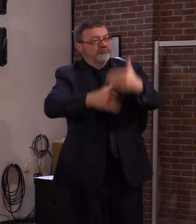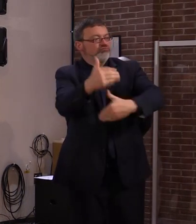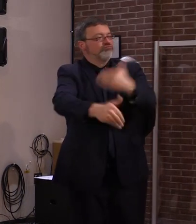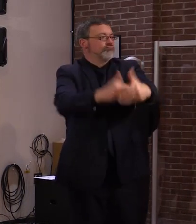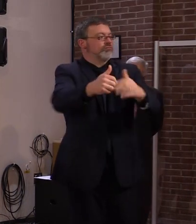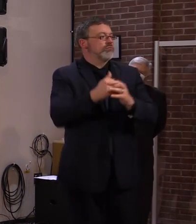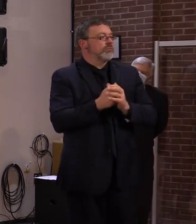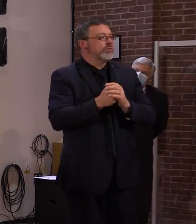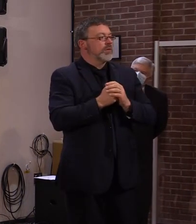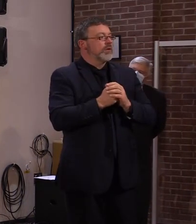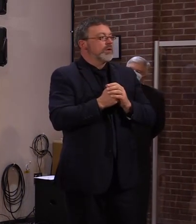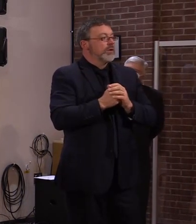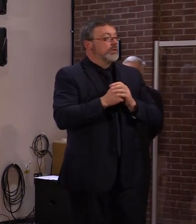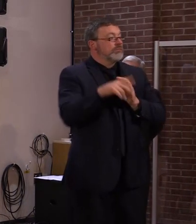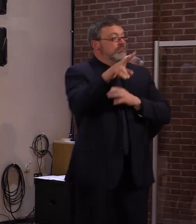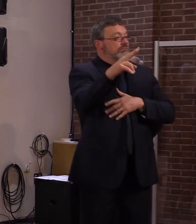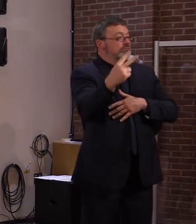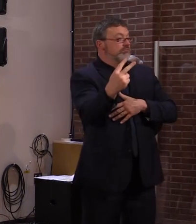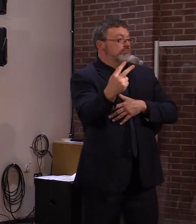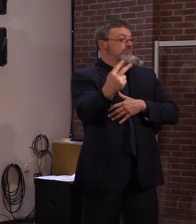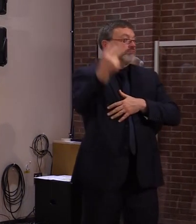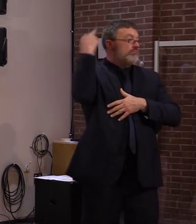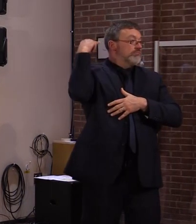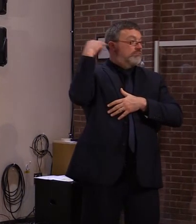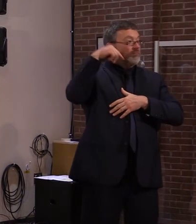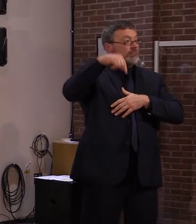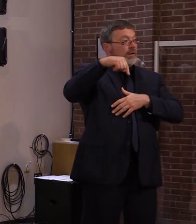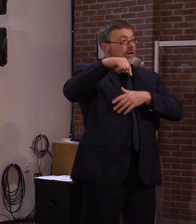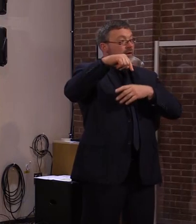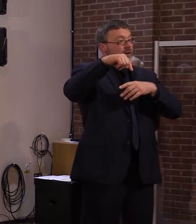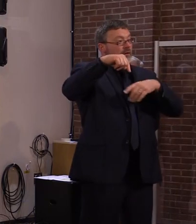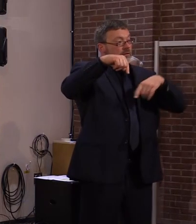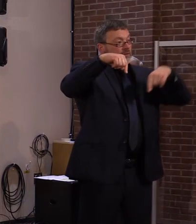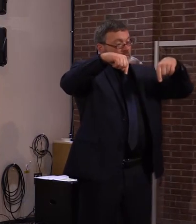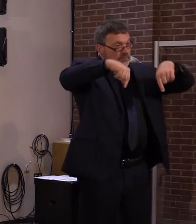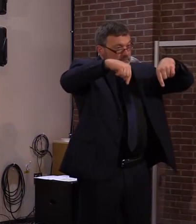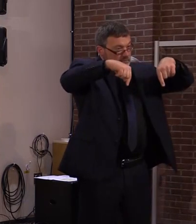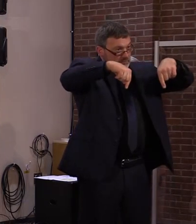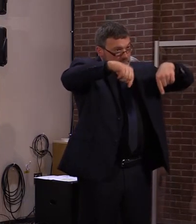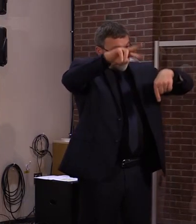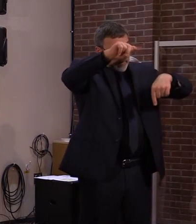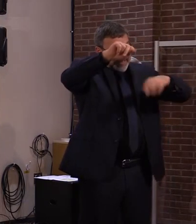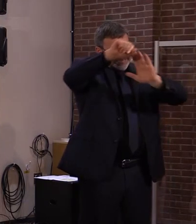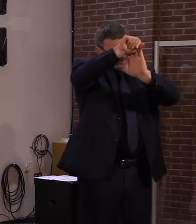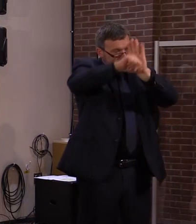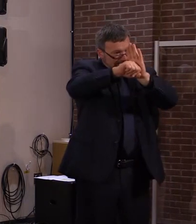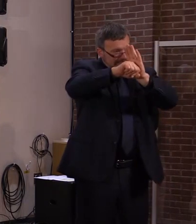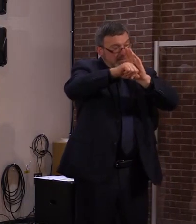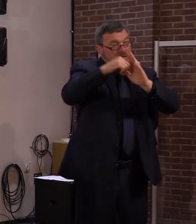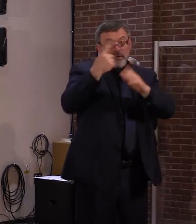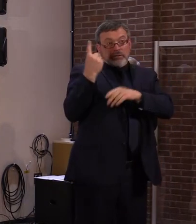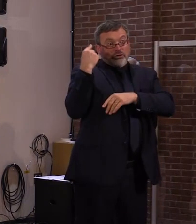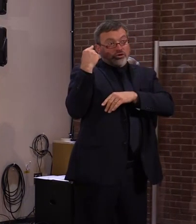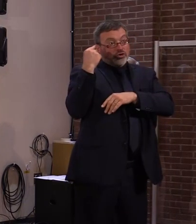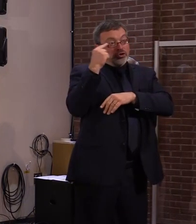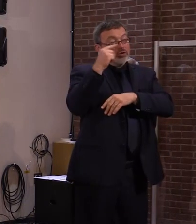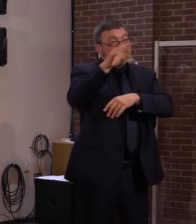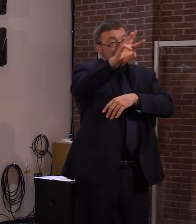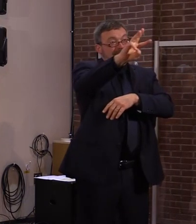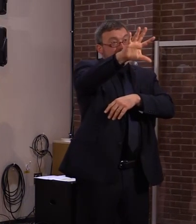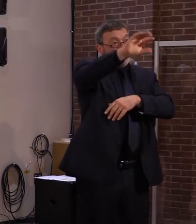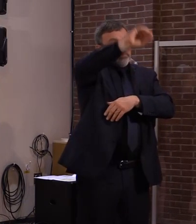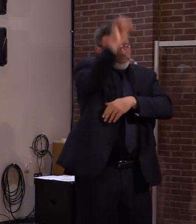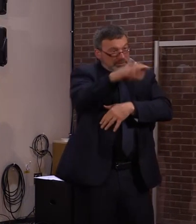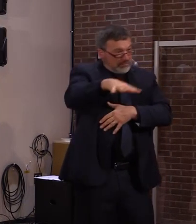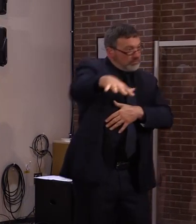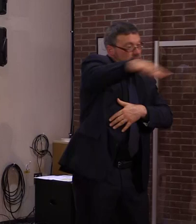of Vermonters voted for President Biden. I think we should be looking, as Republicans, we should be looking at how